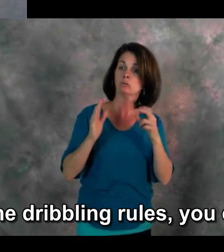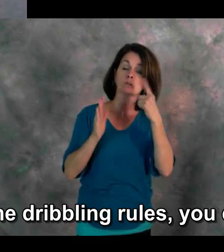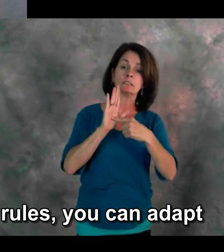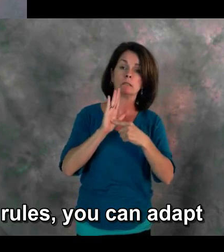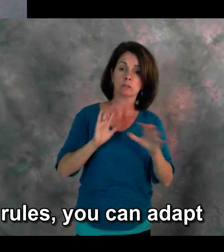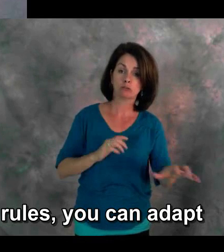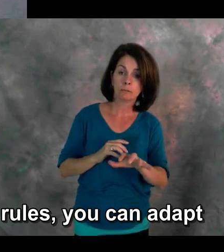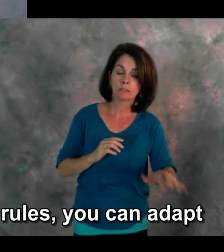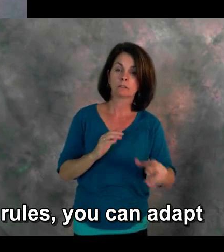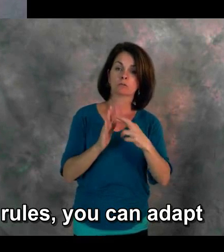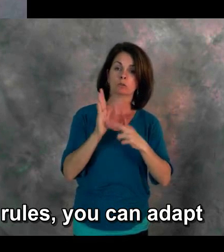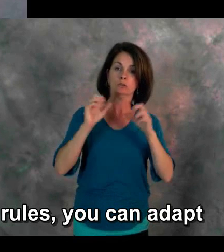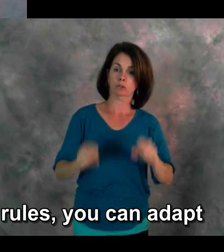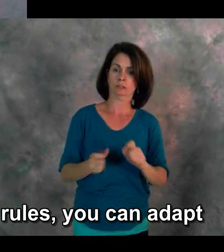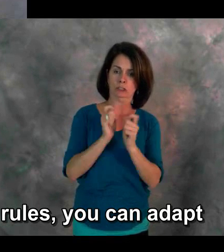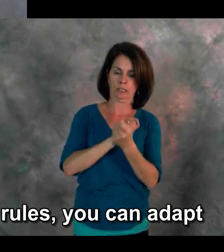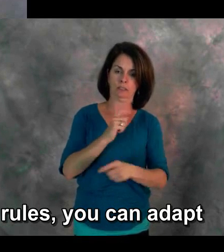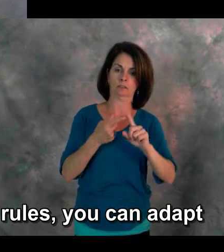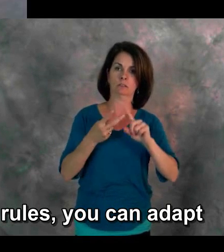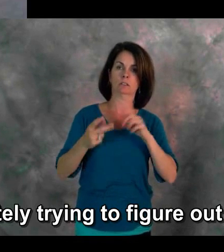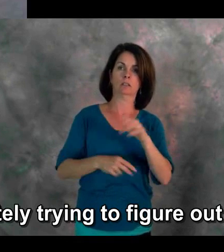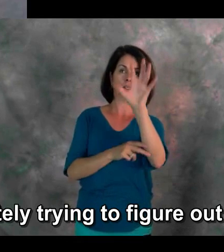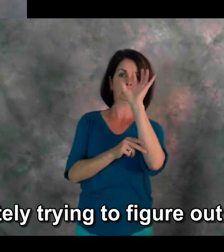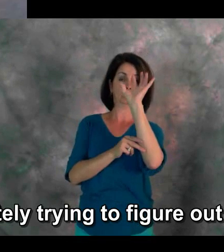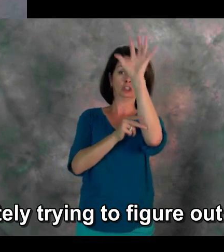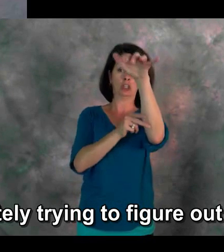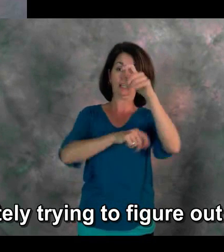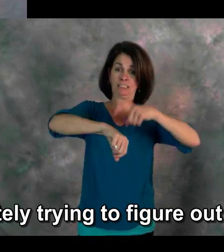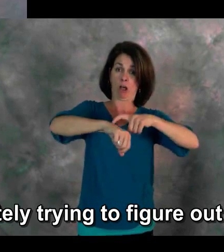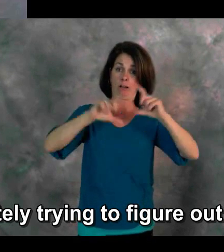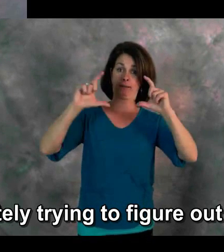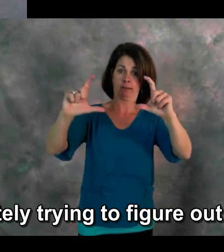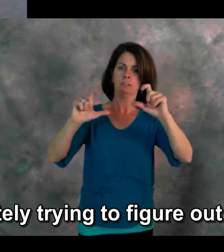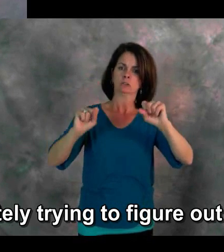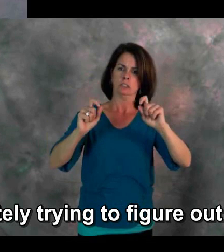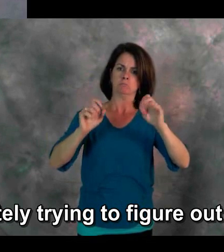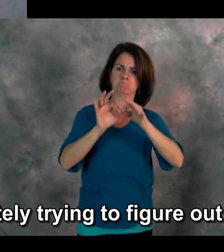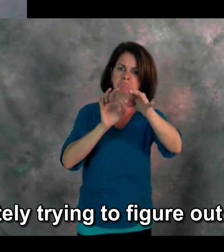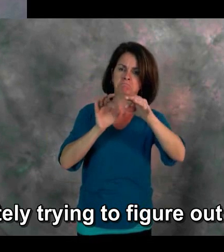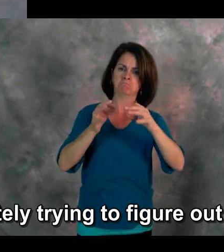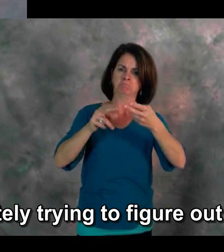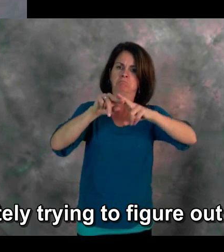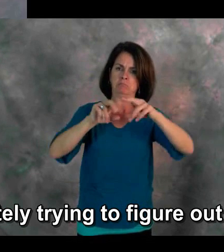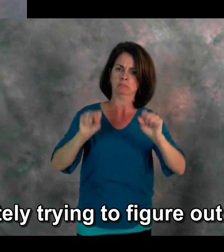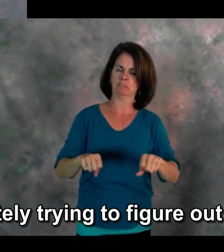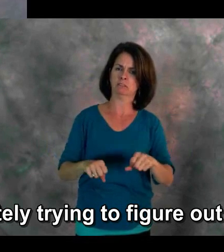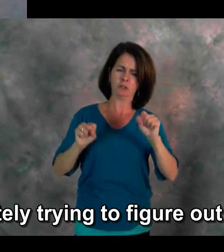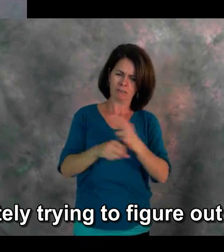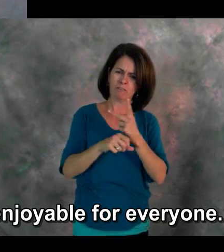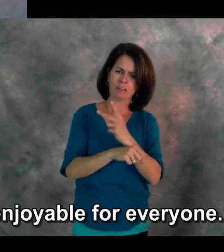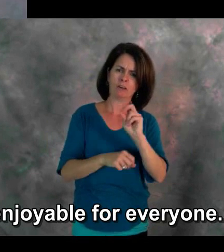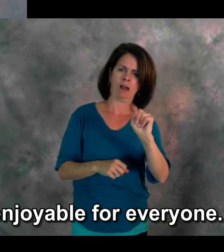dribbling rules, you can adapt the shot clock rules, you can adapt any number of rules. Ultimately trying to figure out